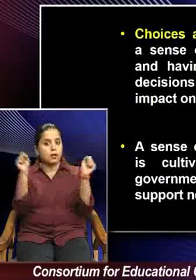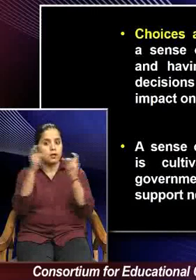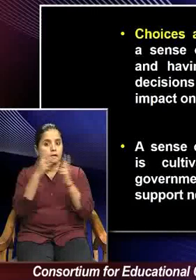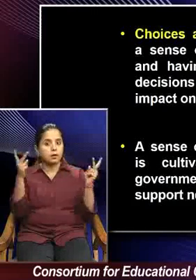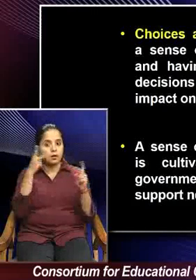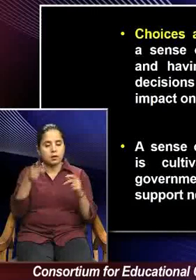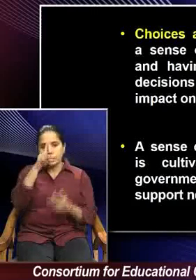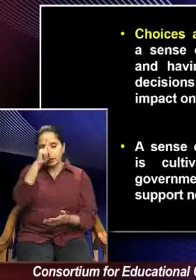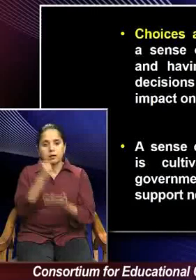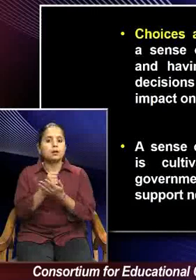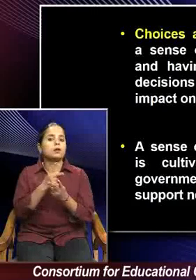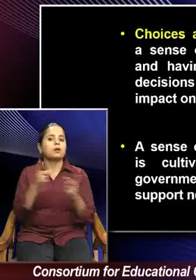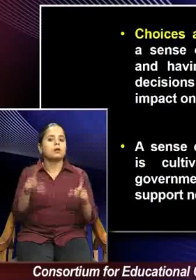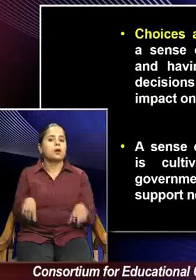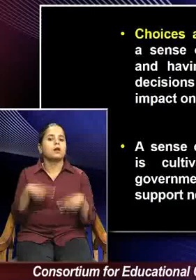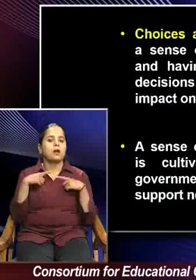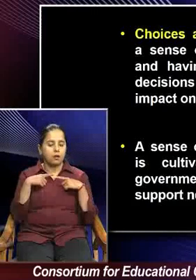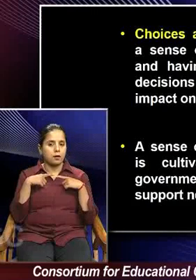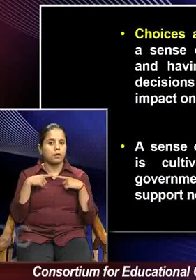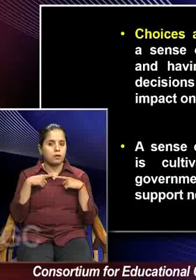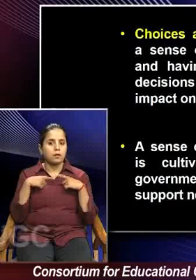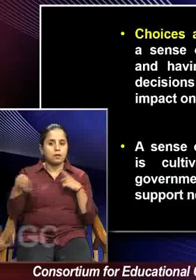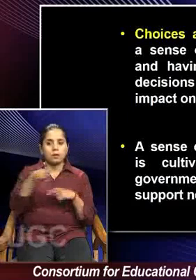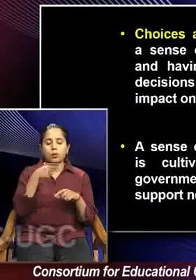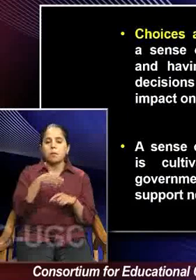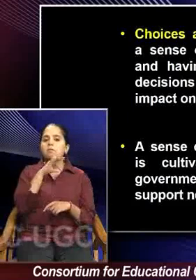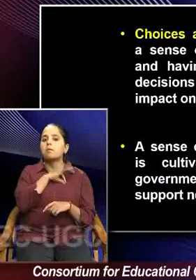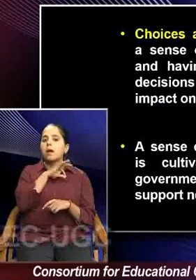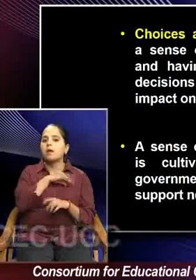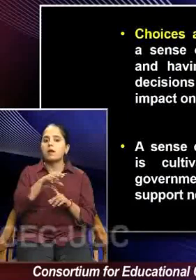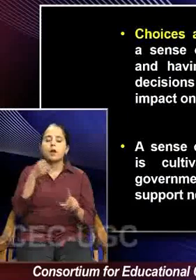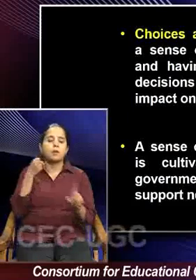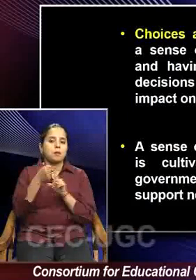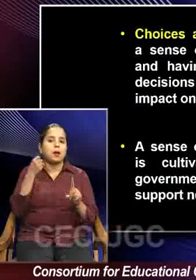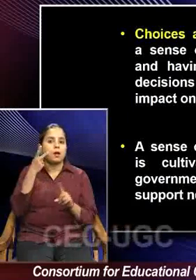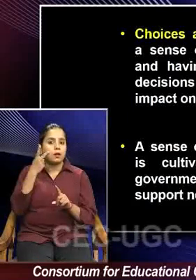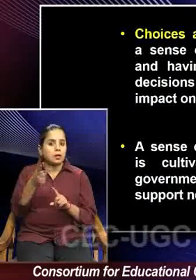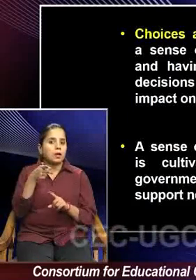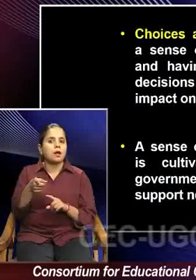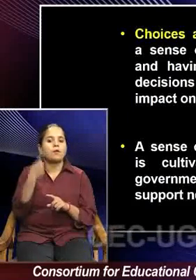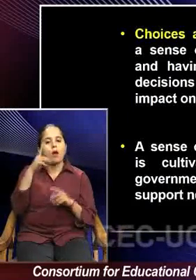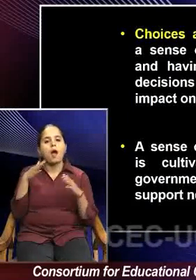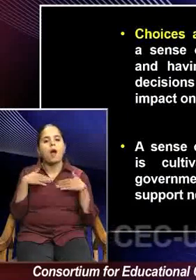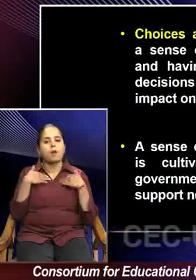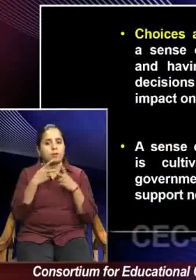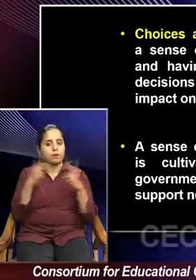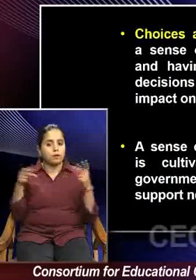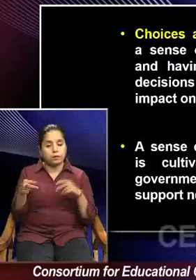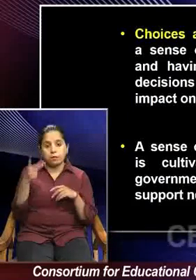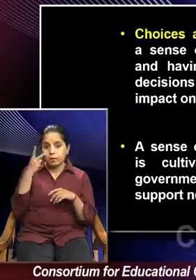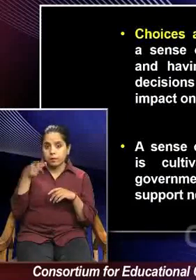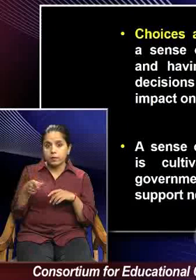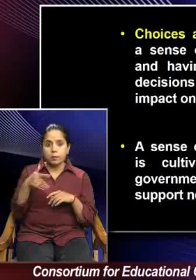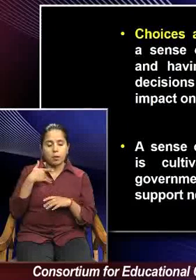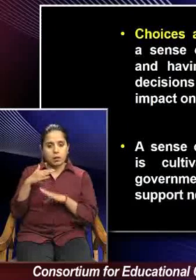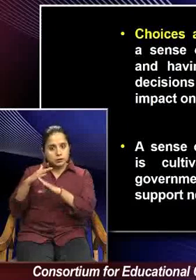make decisions in life have a beneficial impact on happiness. A sense of